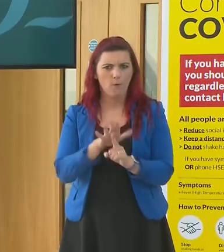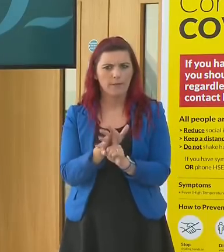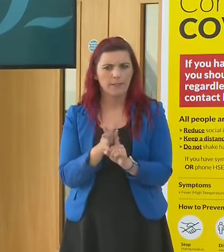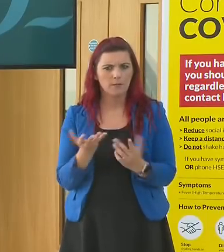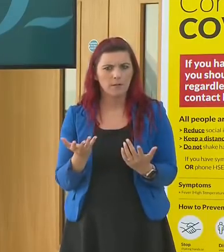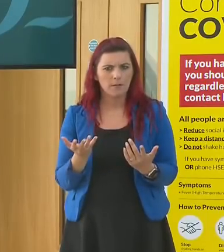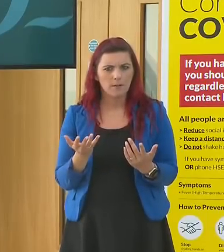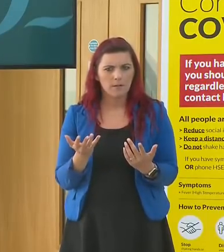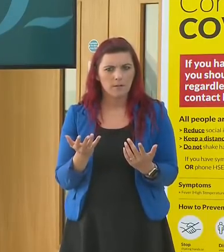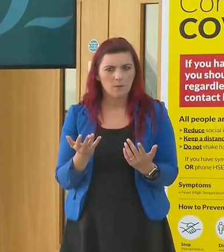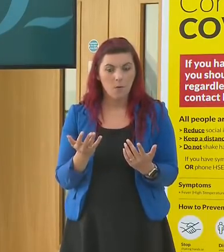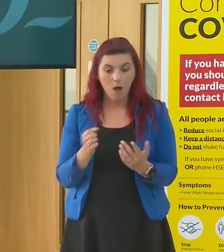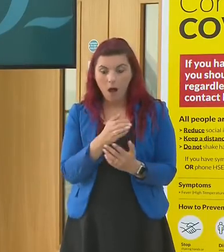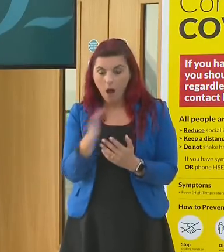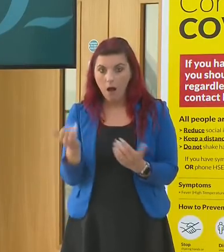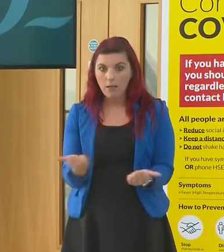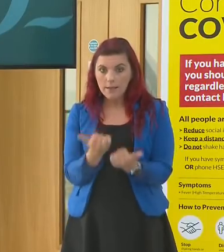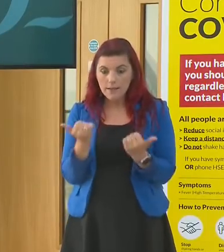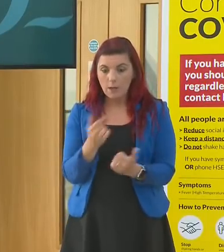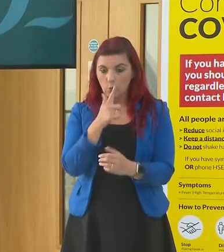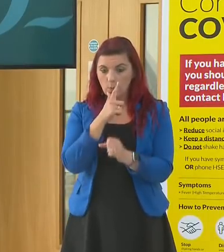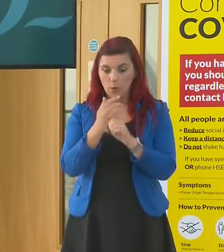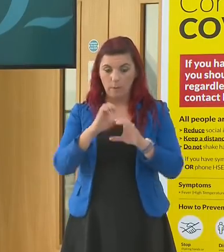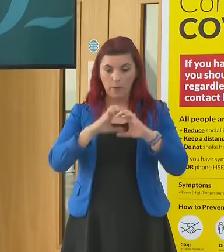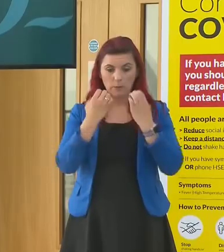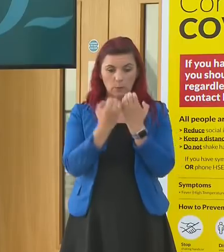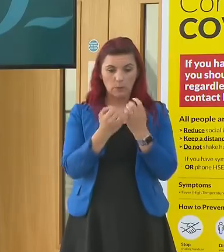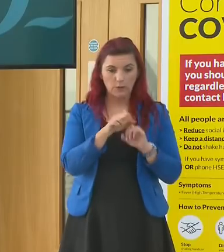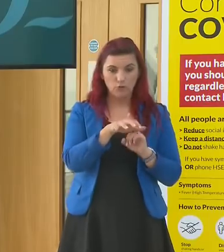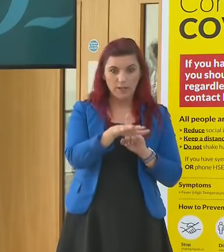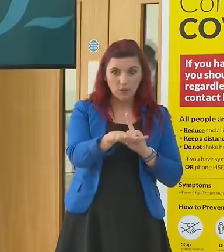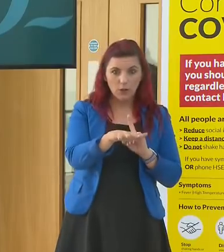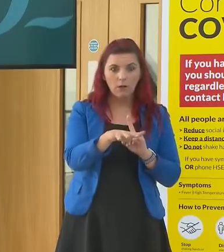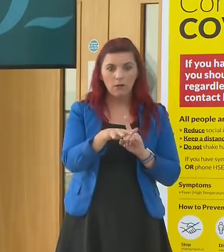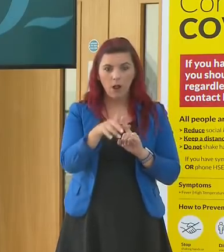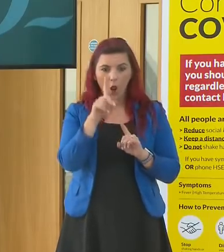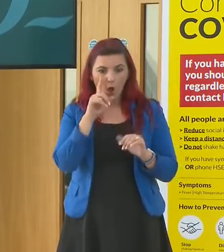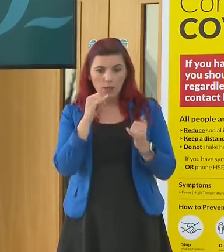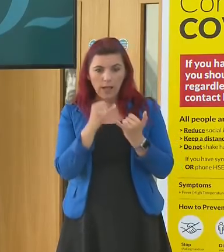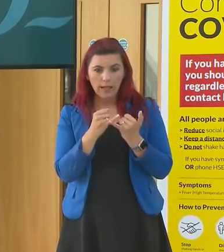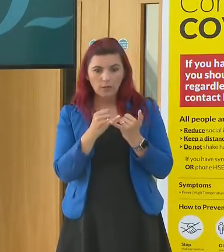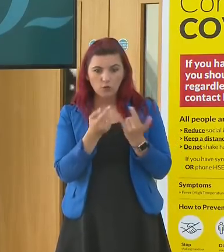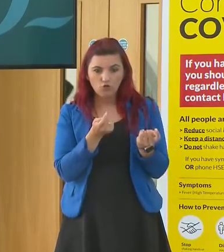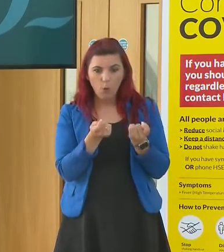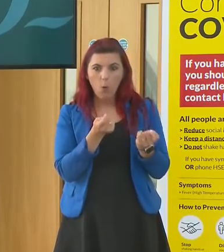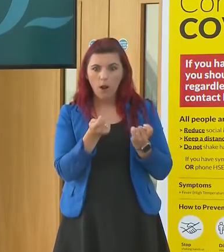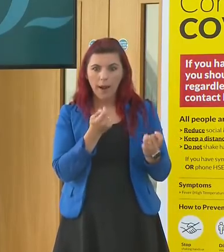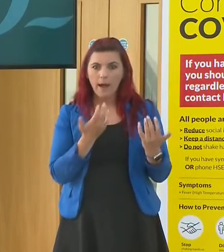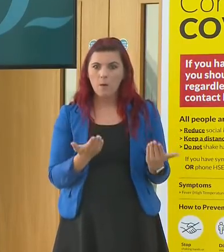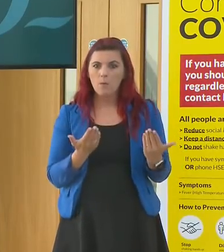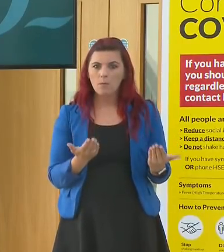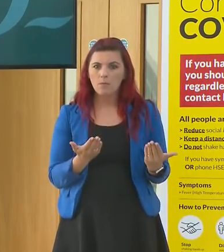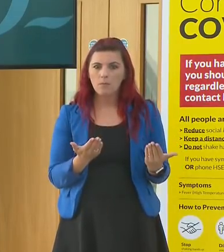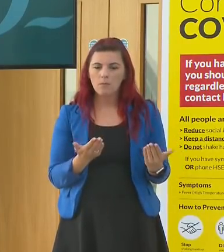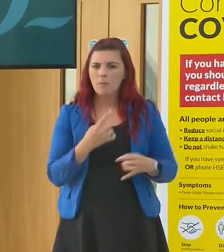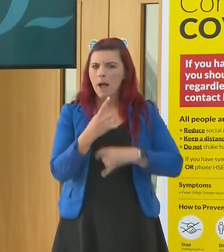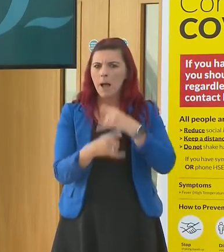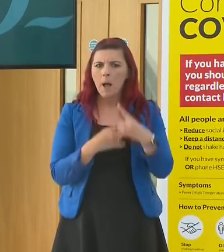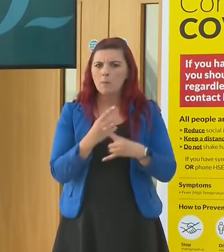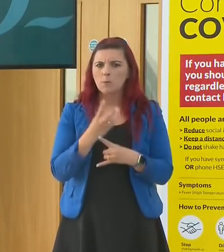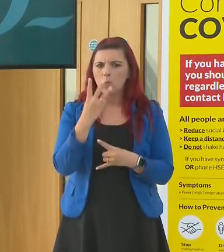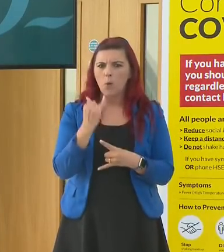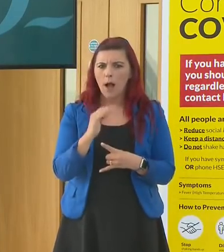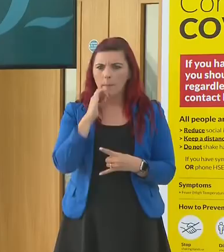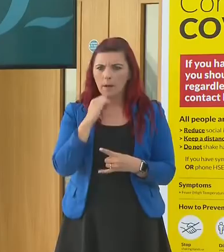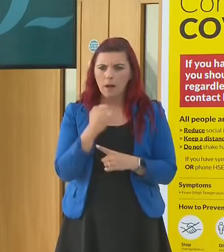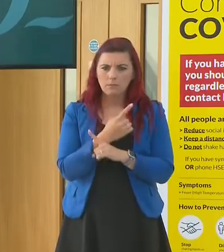as a virus, in terms of its community transmission, is that it's under control. And this has happened because of the phenomenal